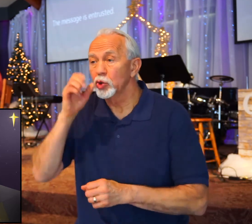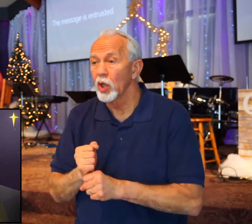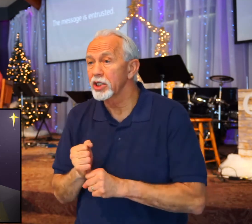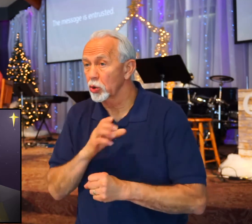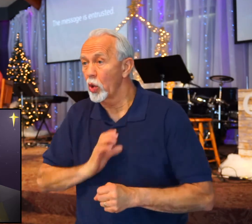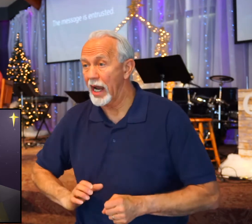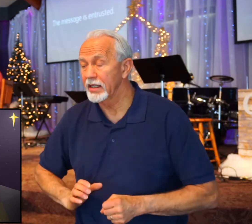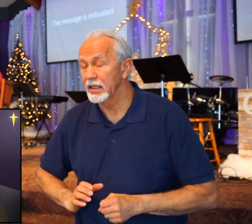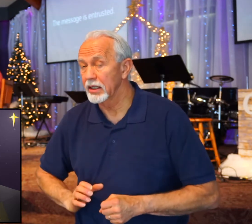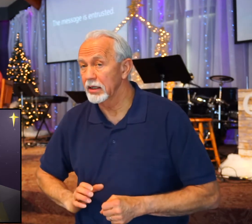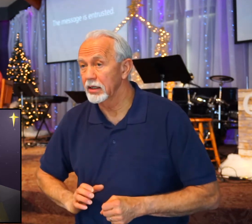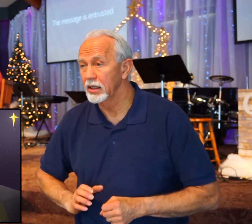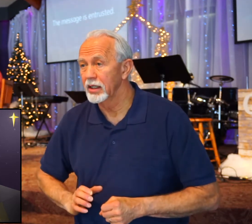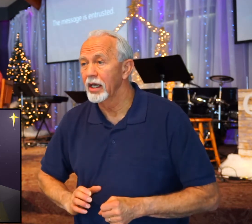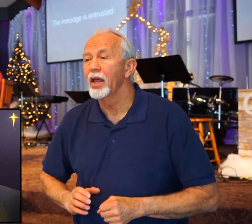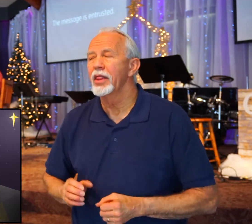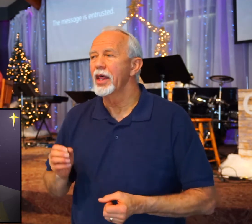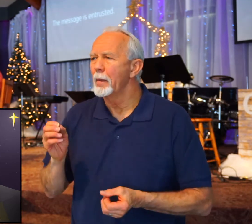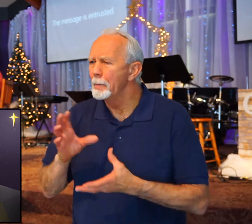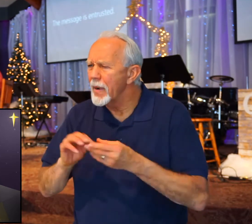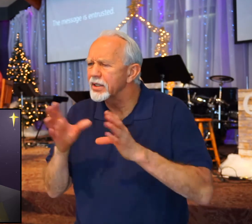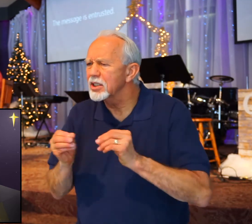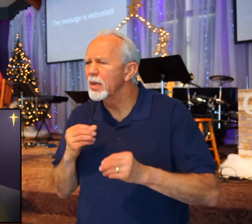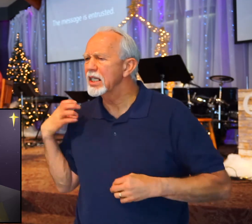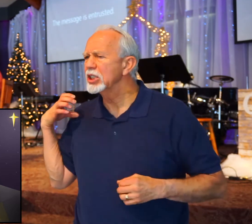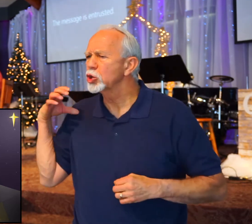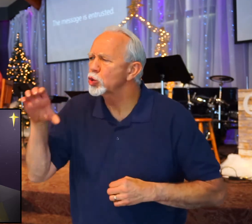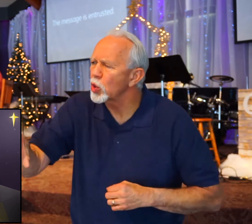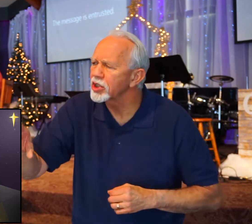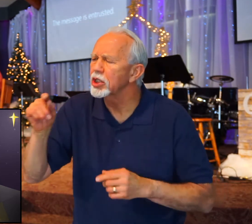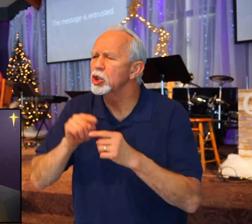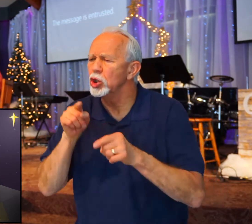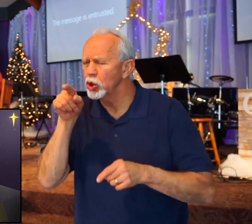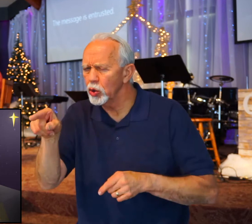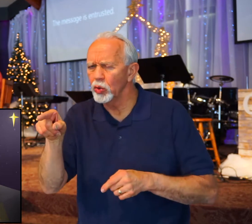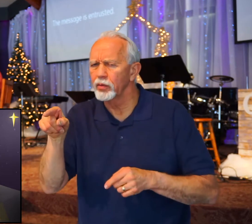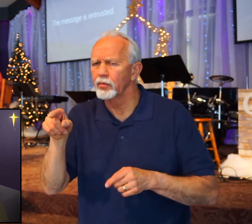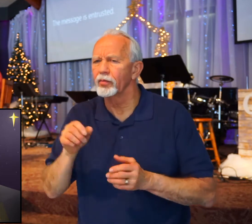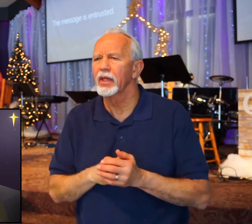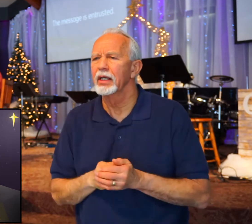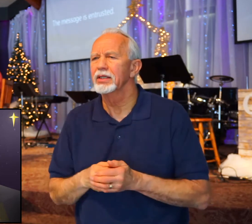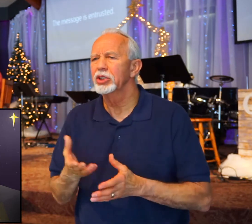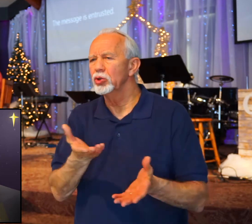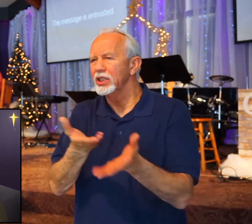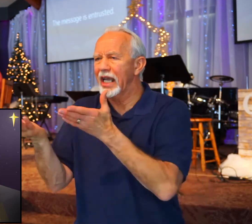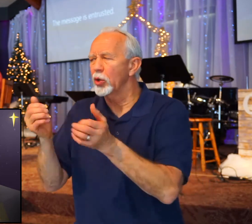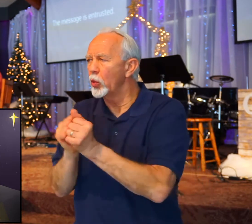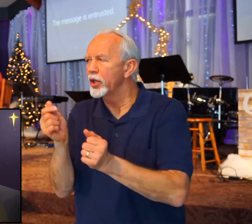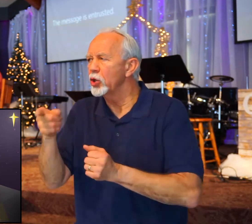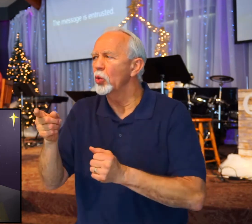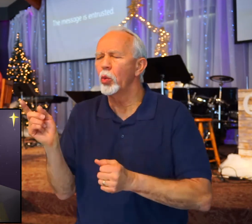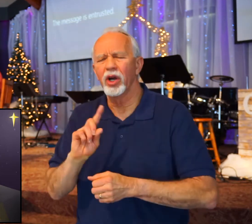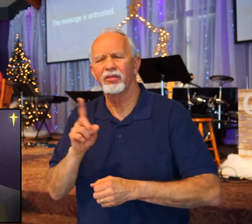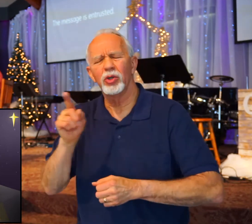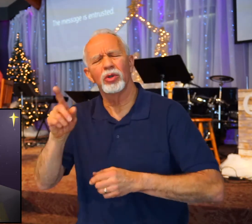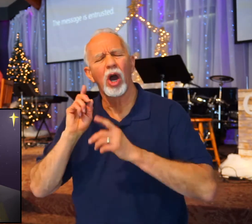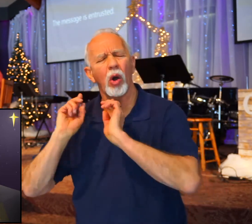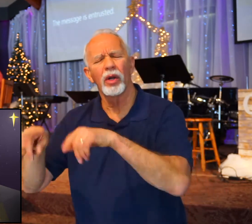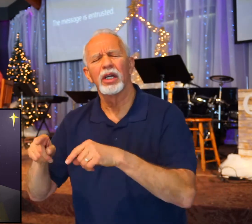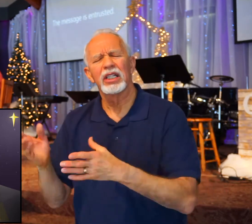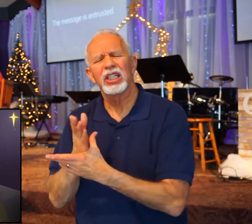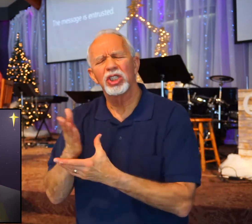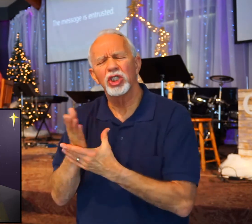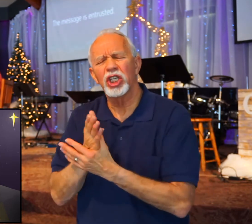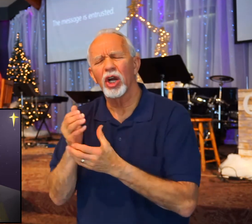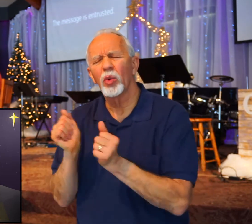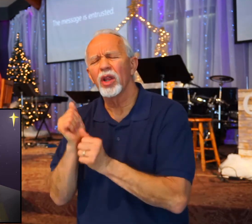Christ, the message has been entrusted to you. to take with you wherever you go, to share